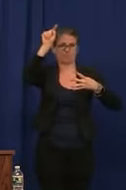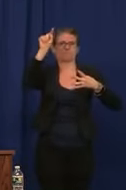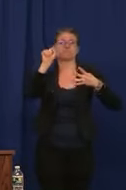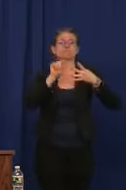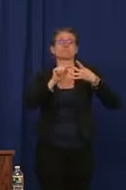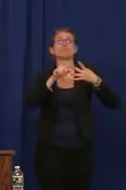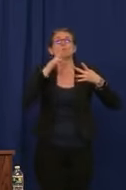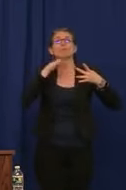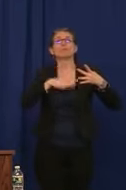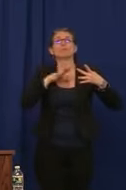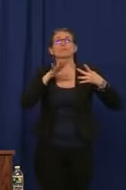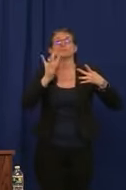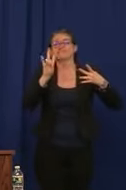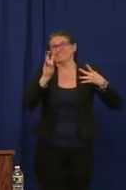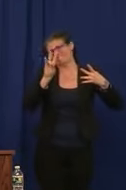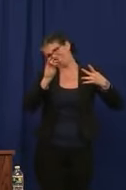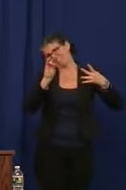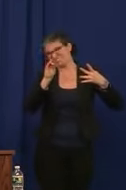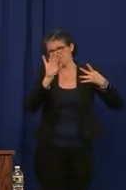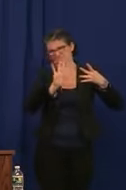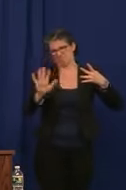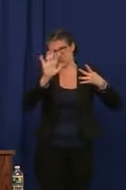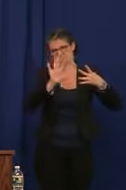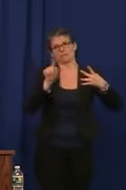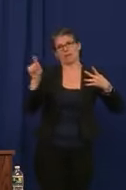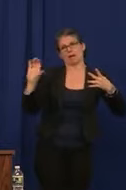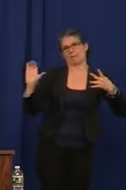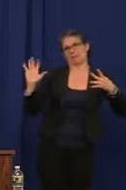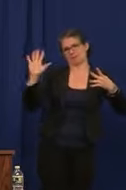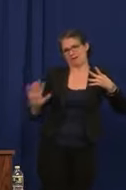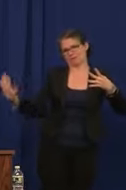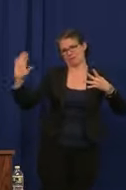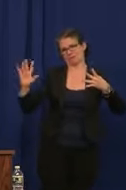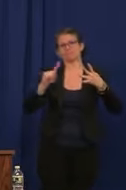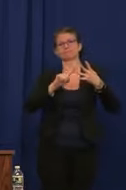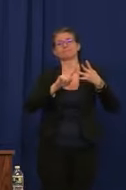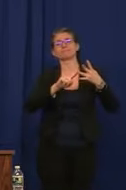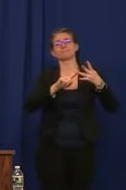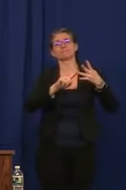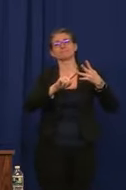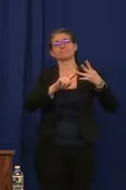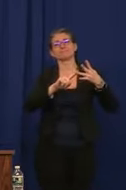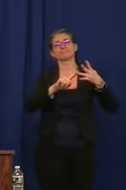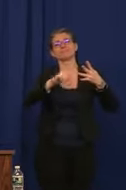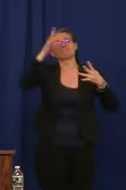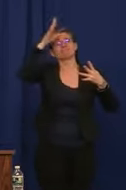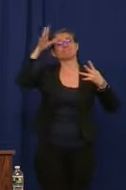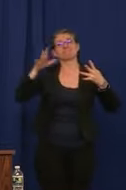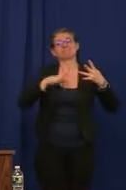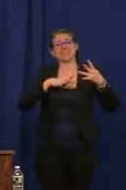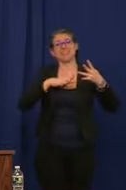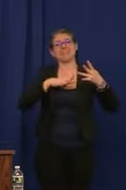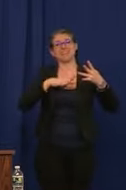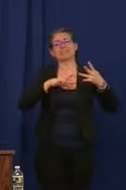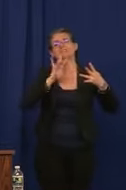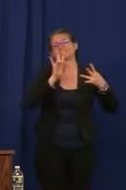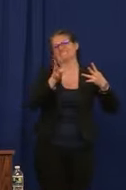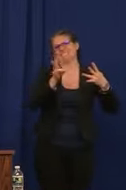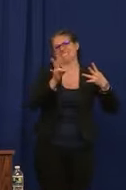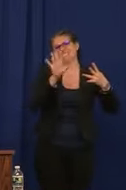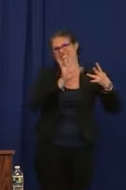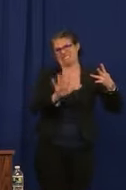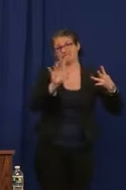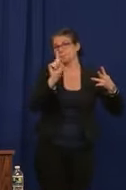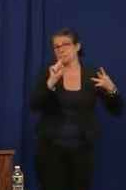70s from Cumberland County. The third, a man also in his 70s from Cumberland